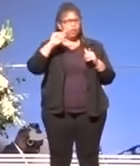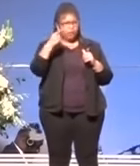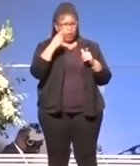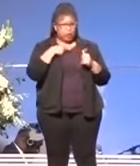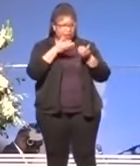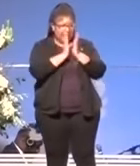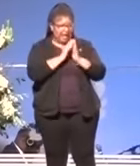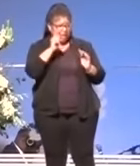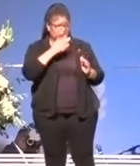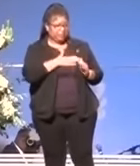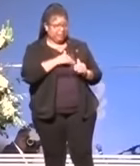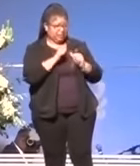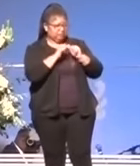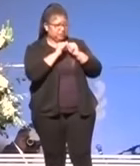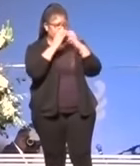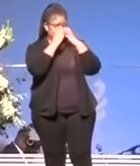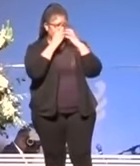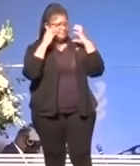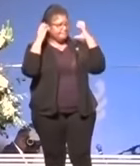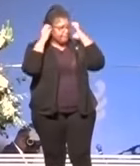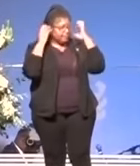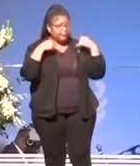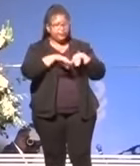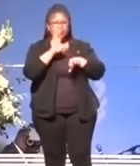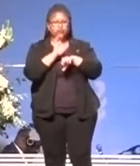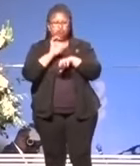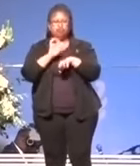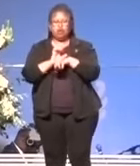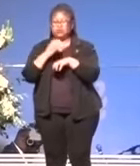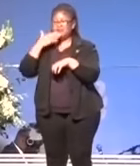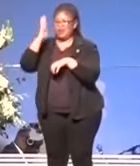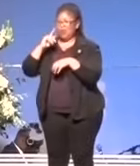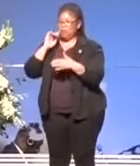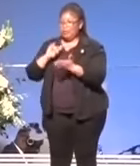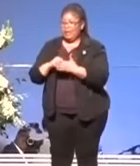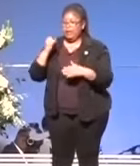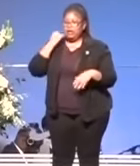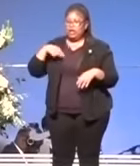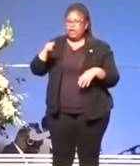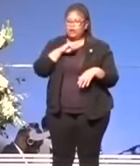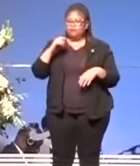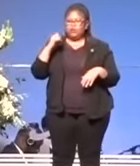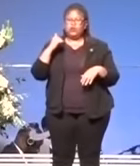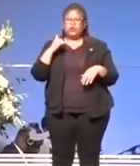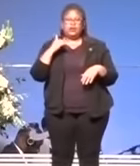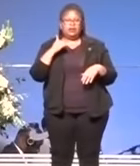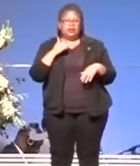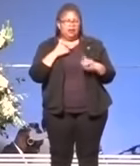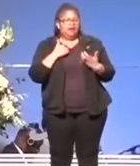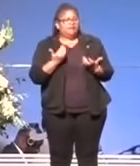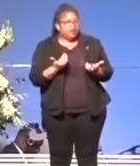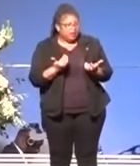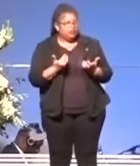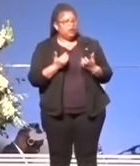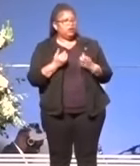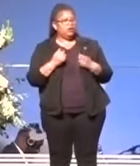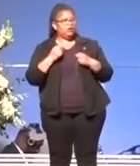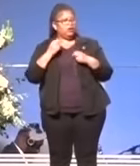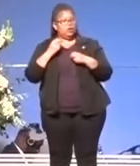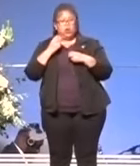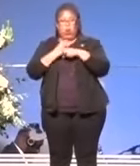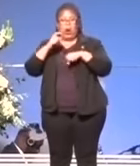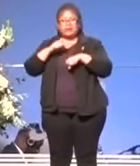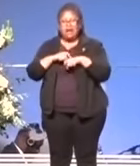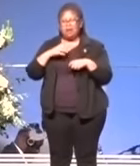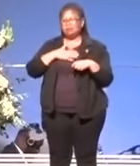you to keep your mask on within the sanctuary. We thank God for that. If anyone is in distress, you can stop into um or raise your hand. Our ushers